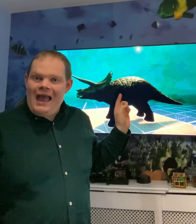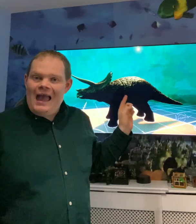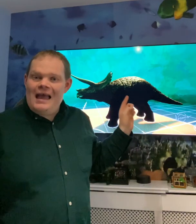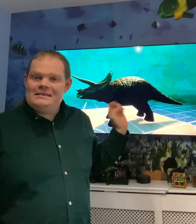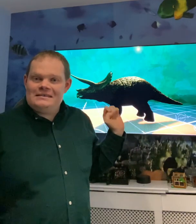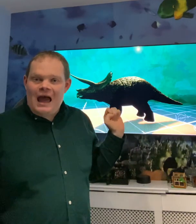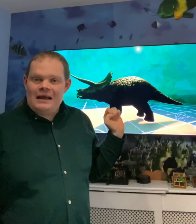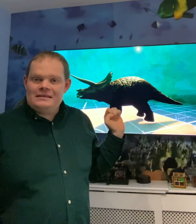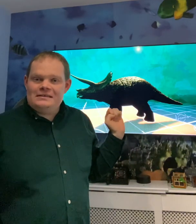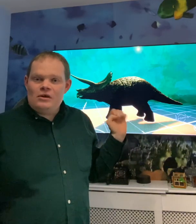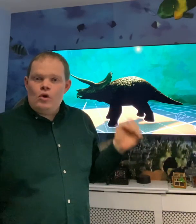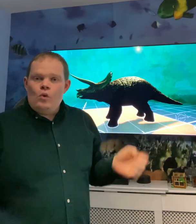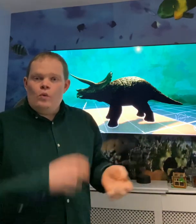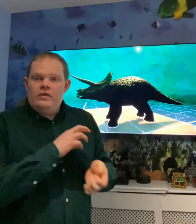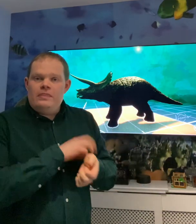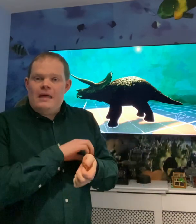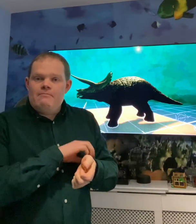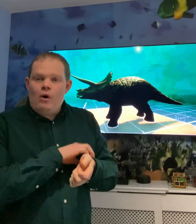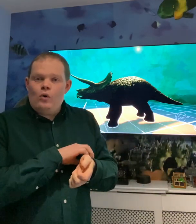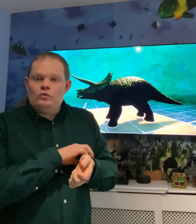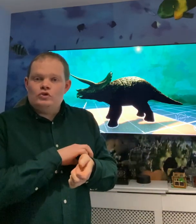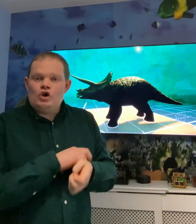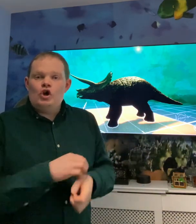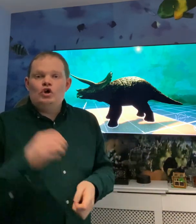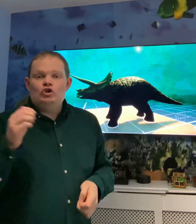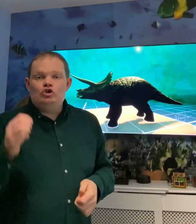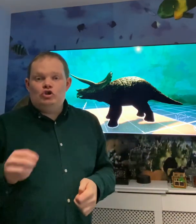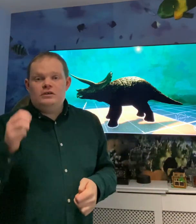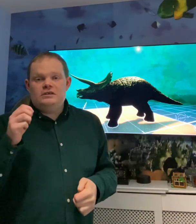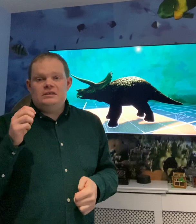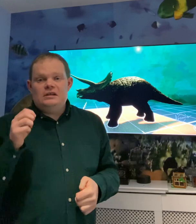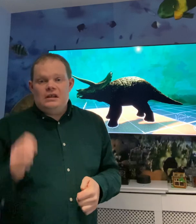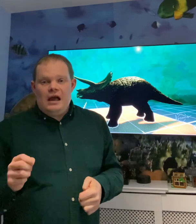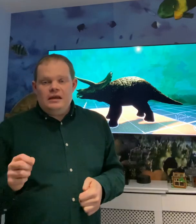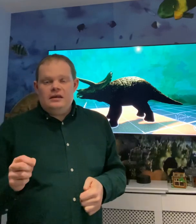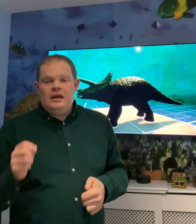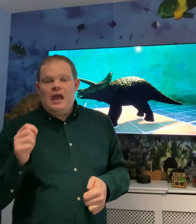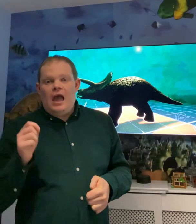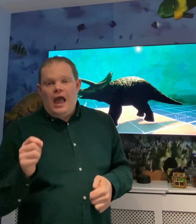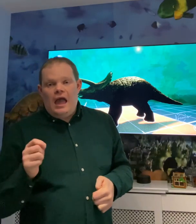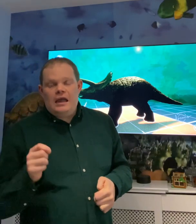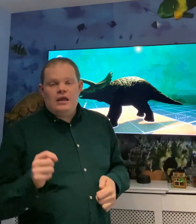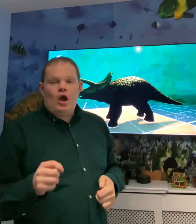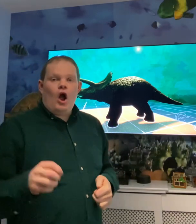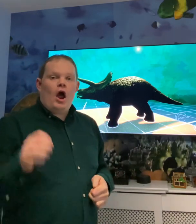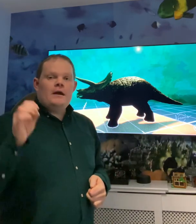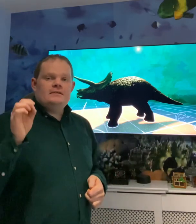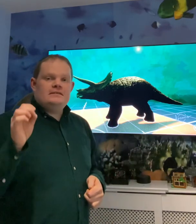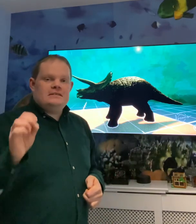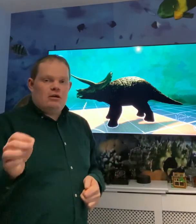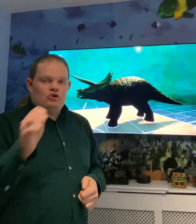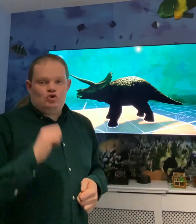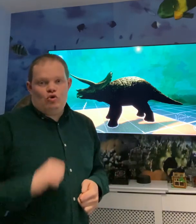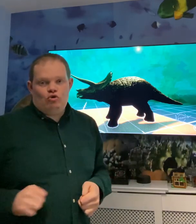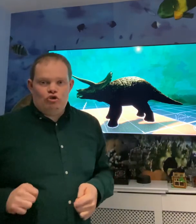air sacs within their bones, just like a pterosaur